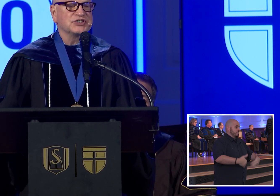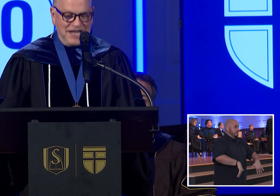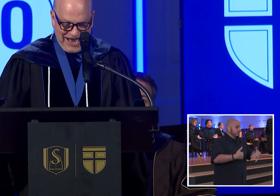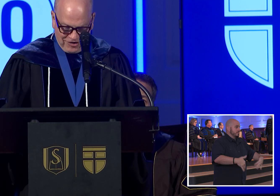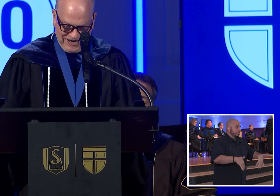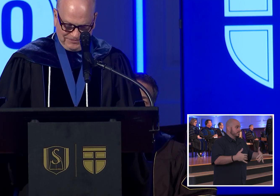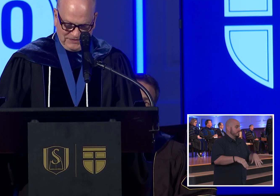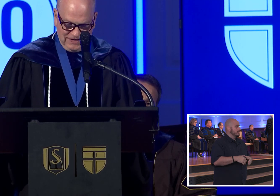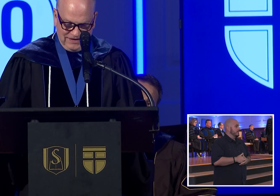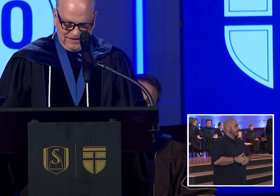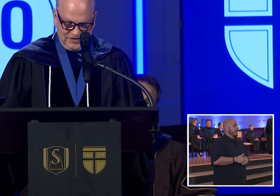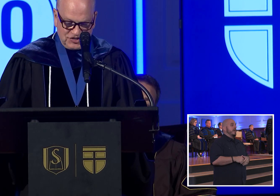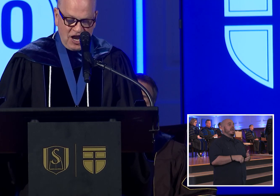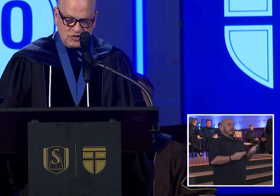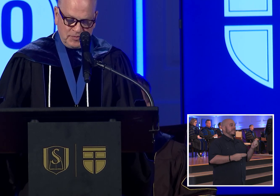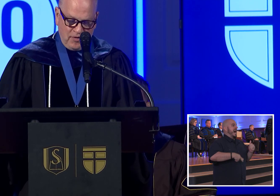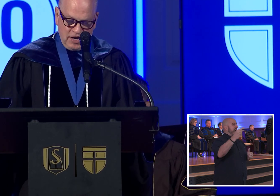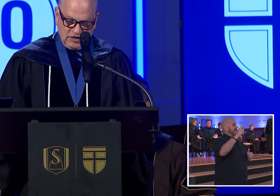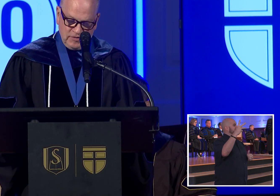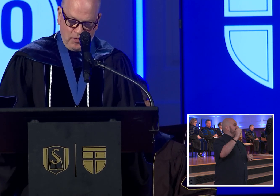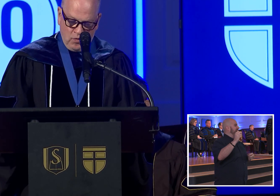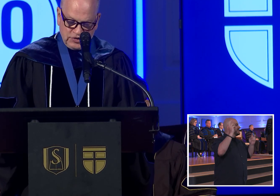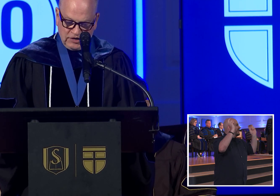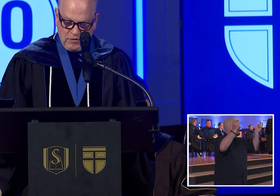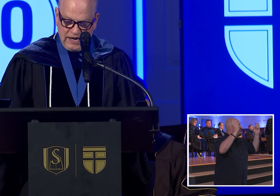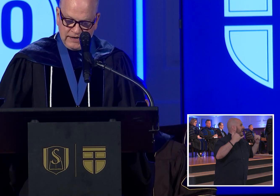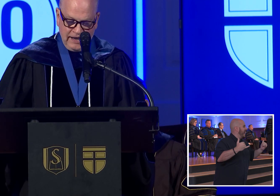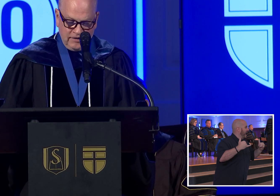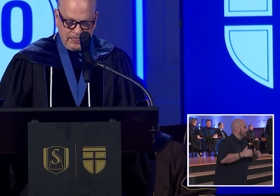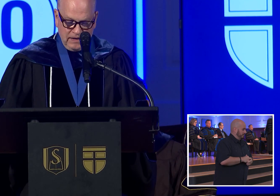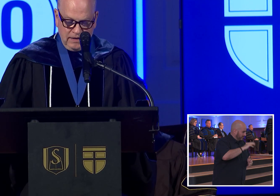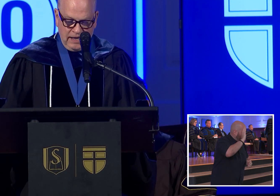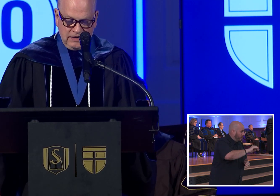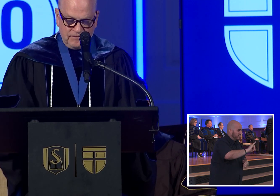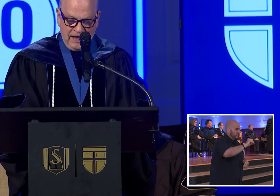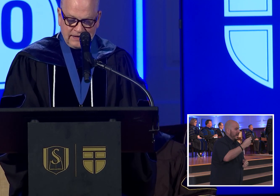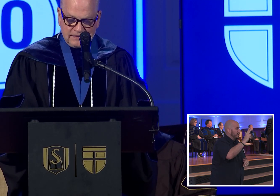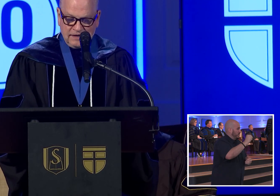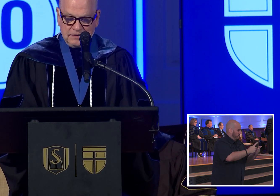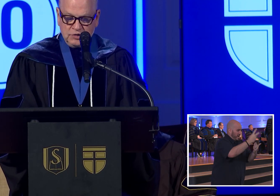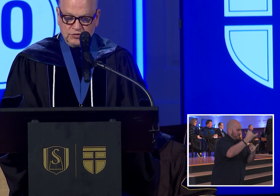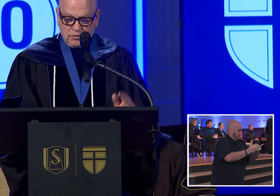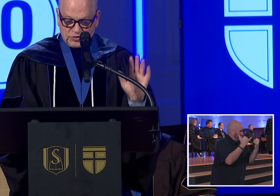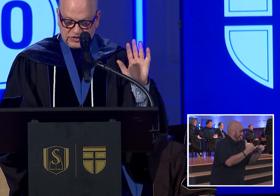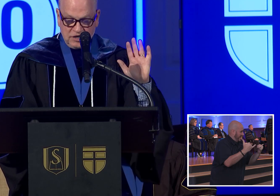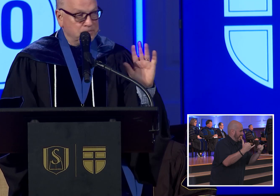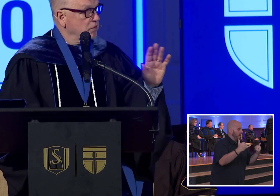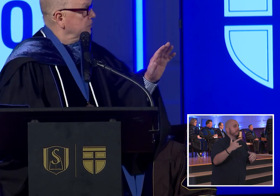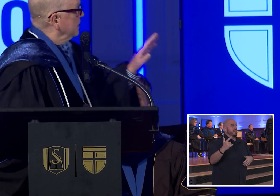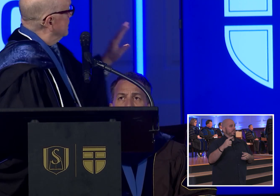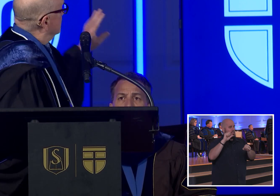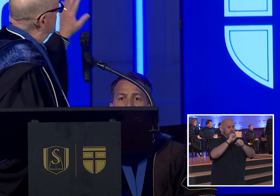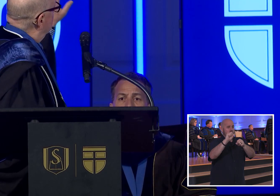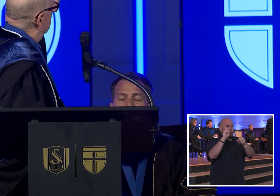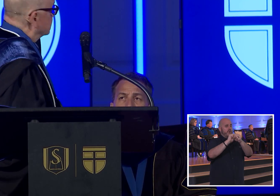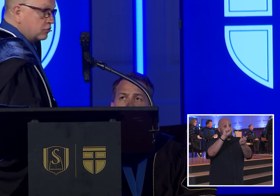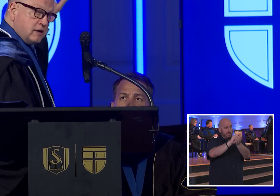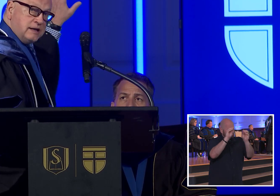fact staggering. The Joshua Project reports that right now, and in fact you will see up on